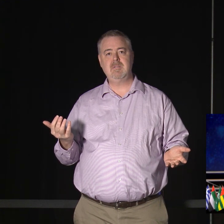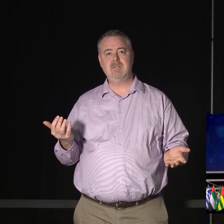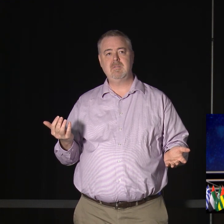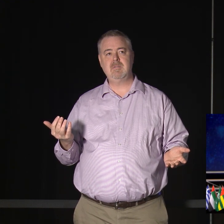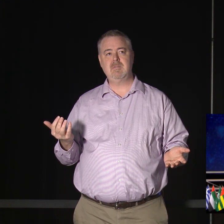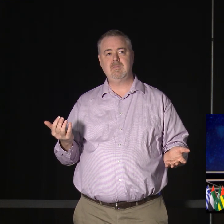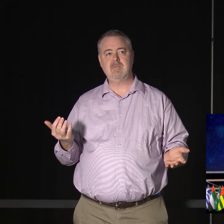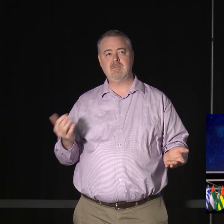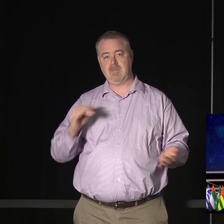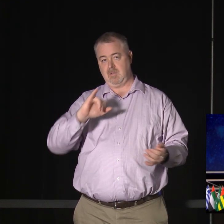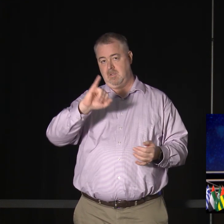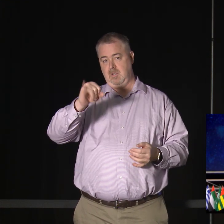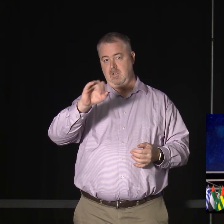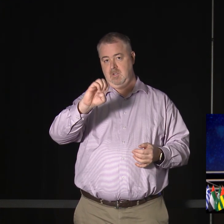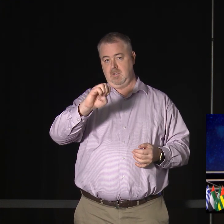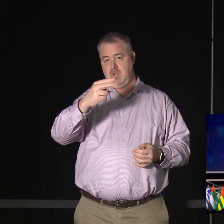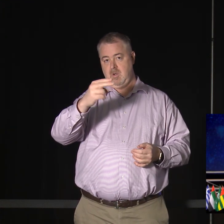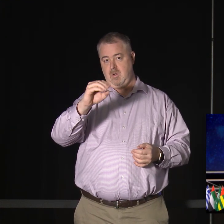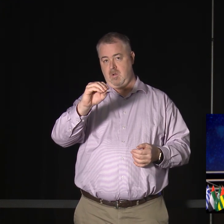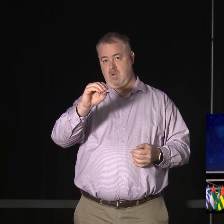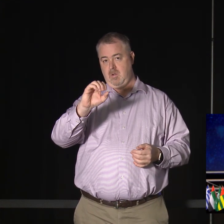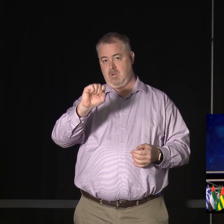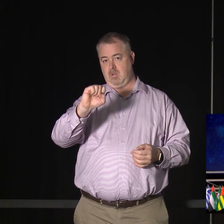The story of Jehoshaphat and the innumerable